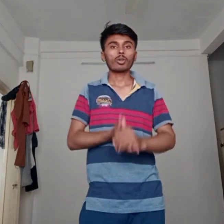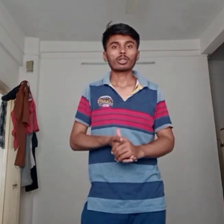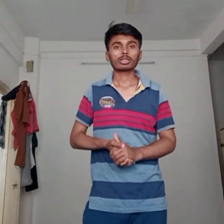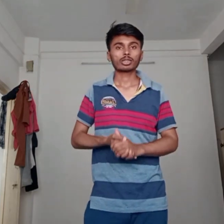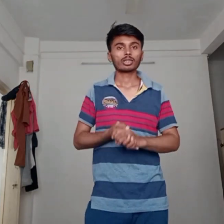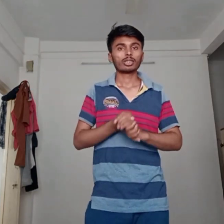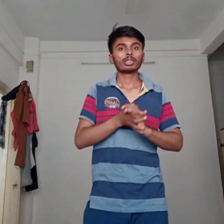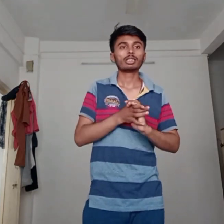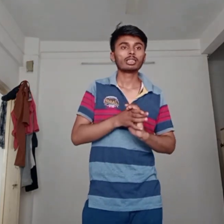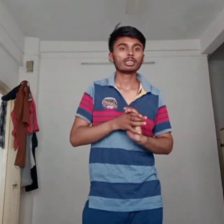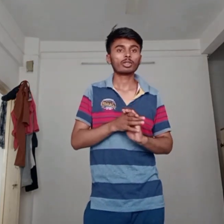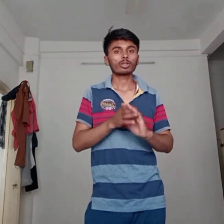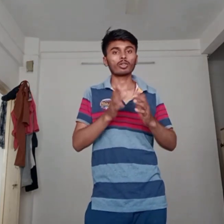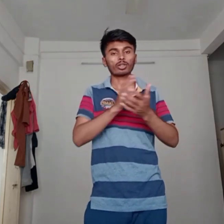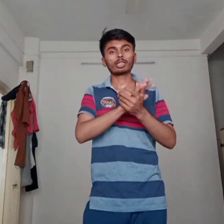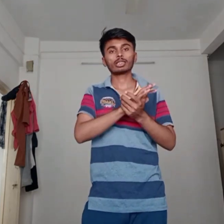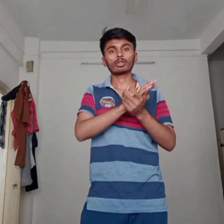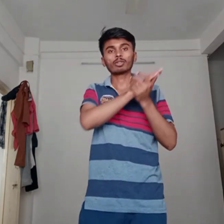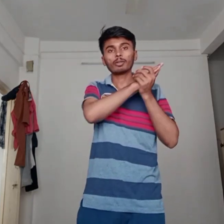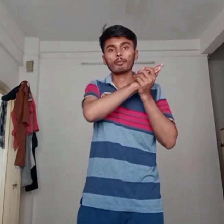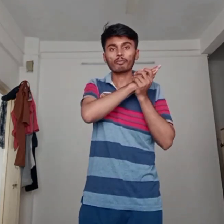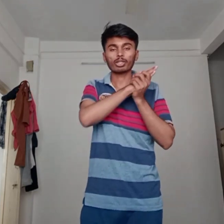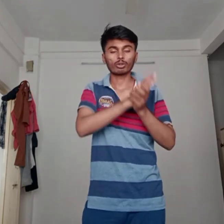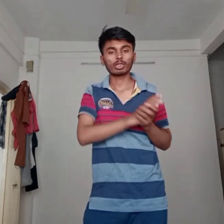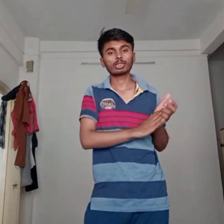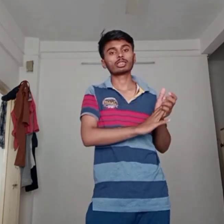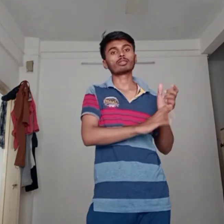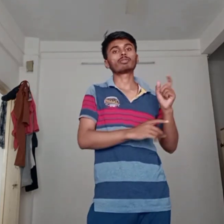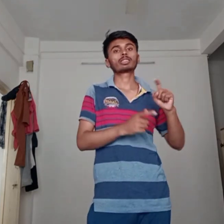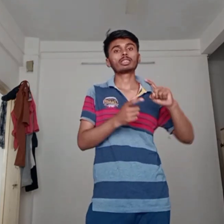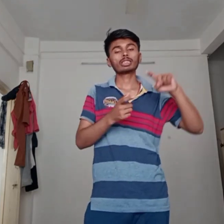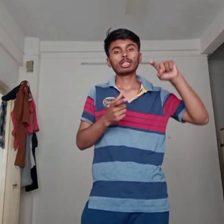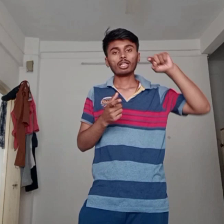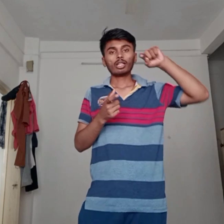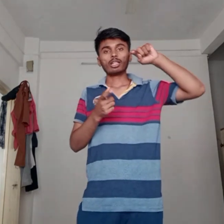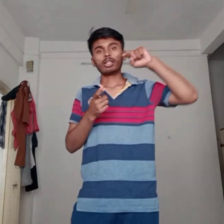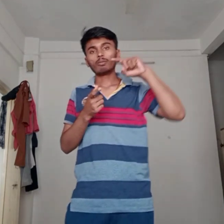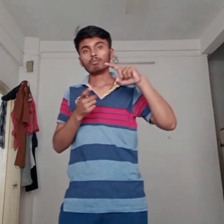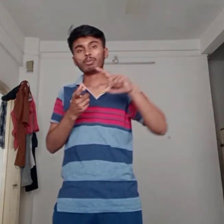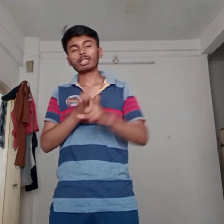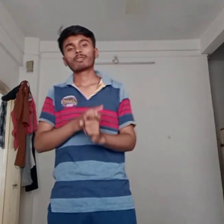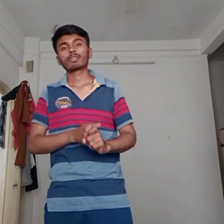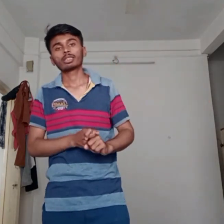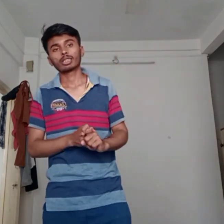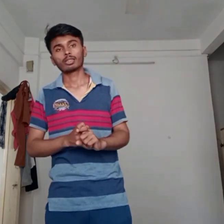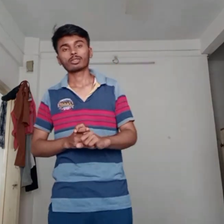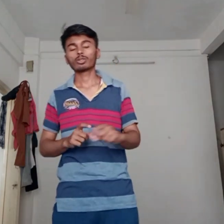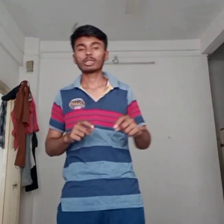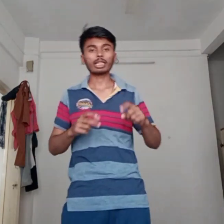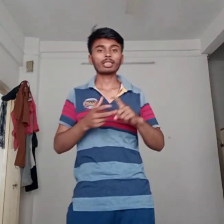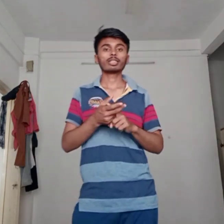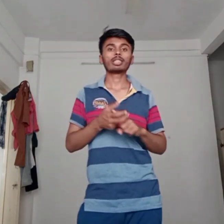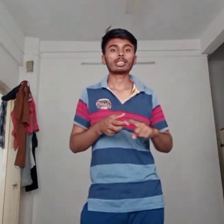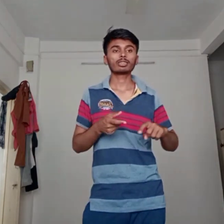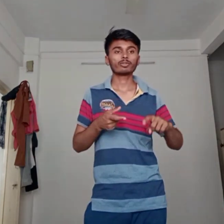disorders. Then disorder or illness of the circulatory system. First is blood pressure. So that is